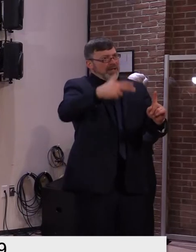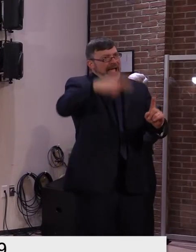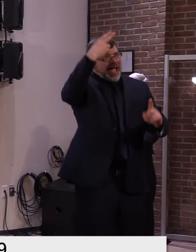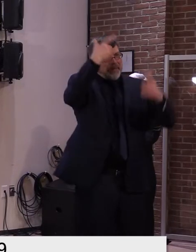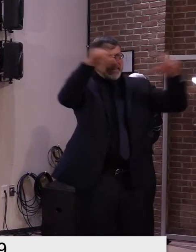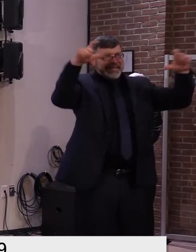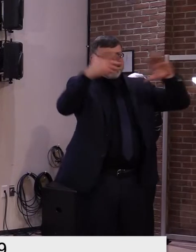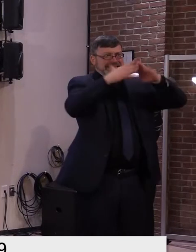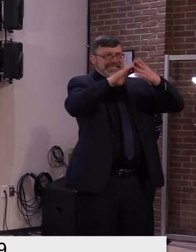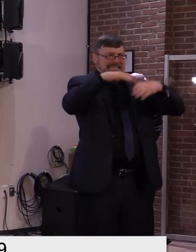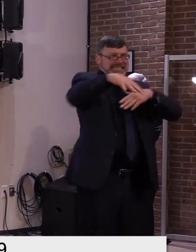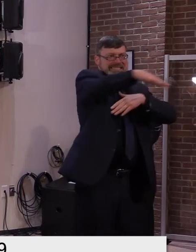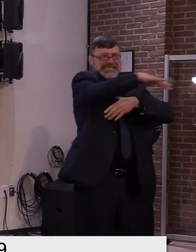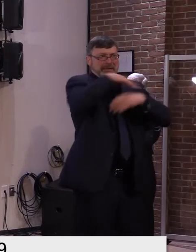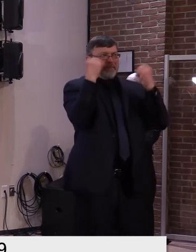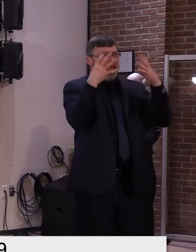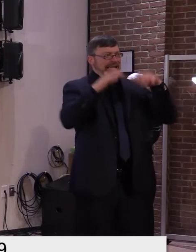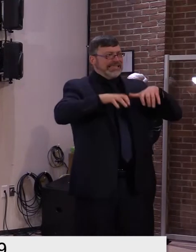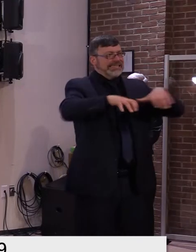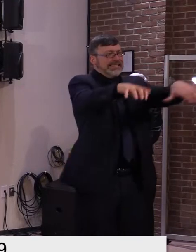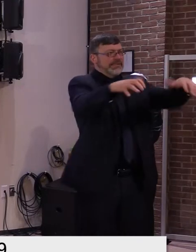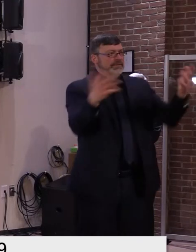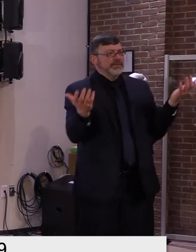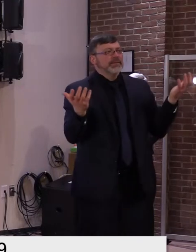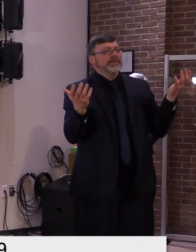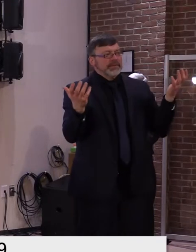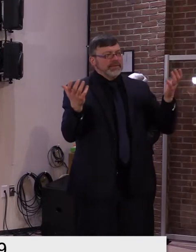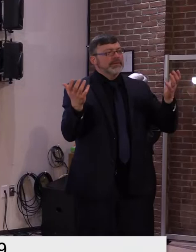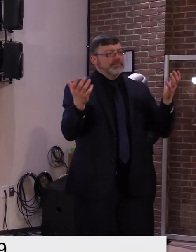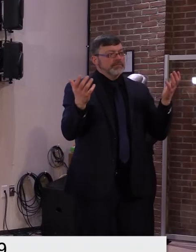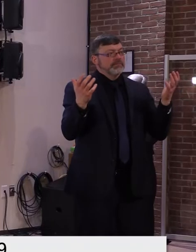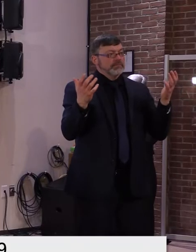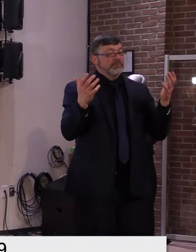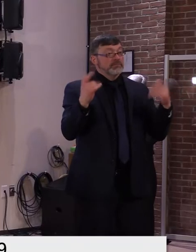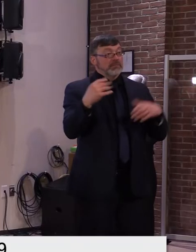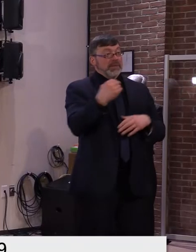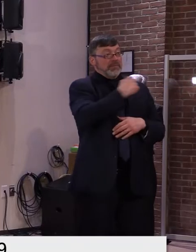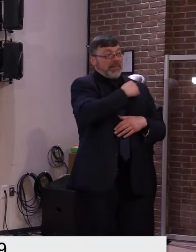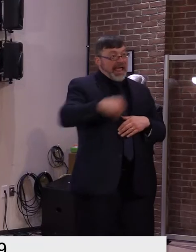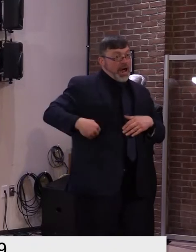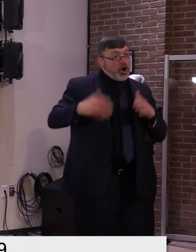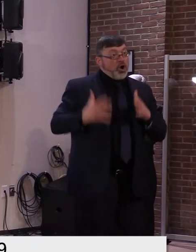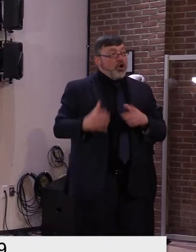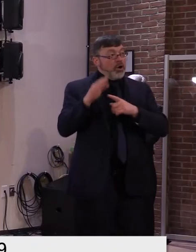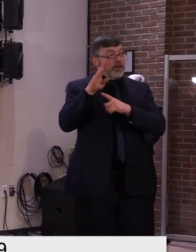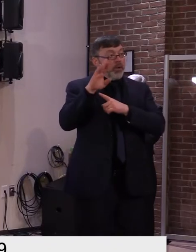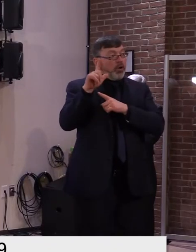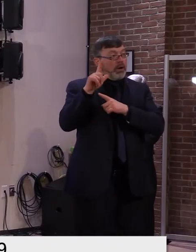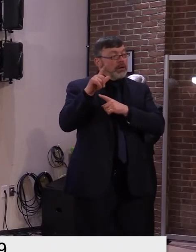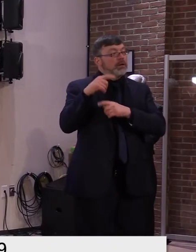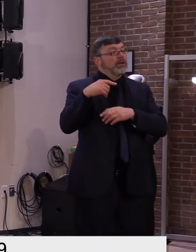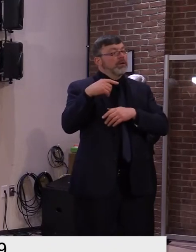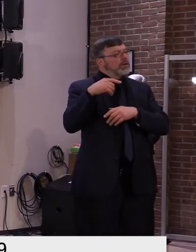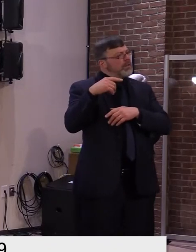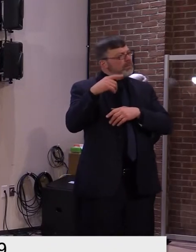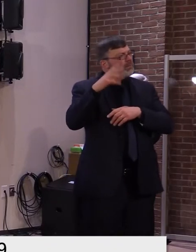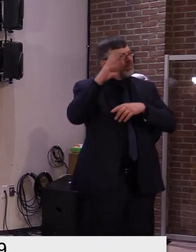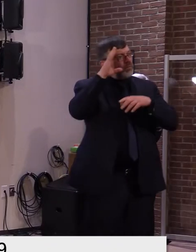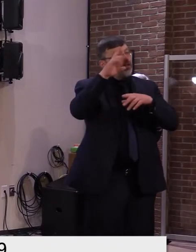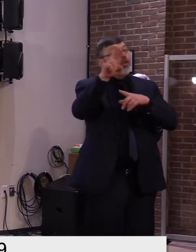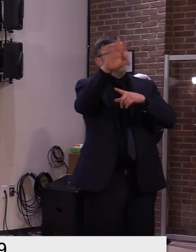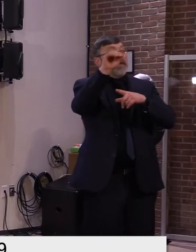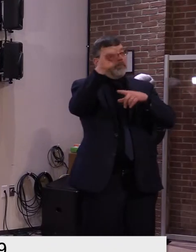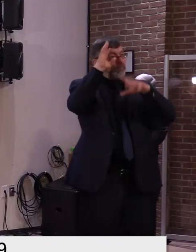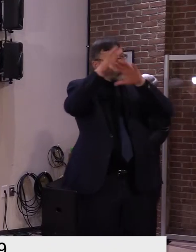and they got together with all of the university and college presidents, and we came up with a plan. And